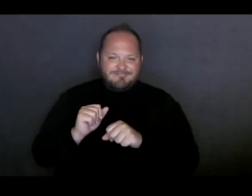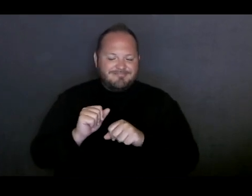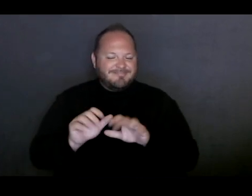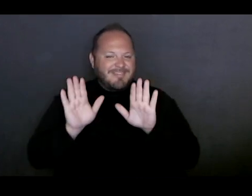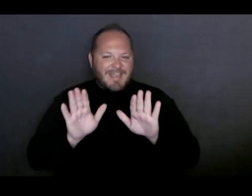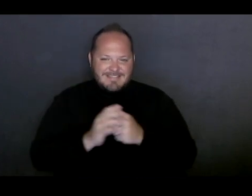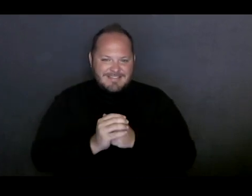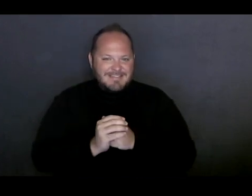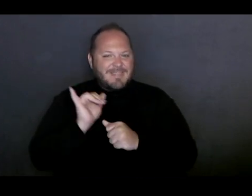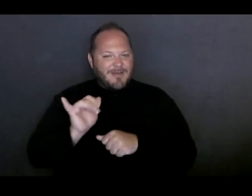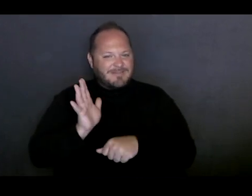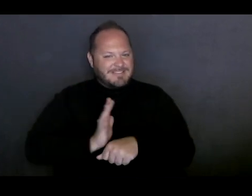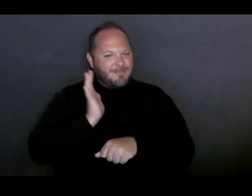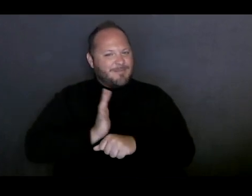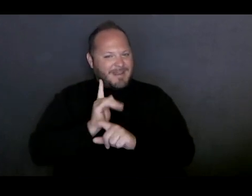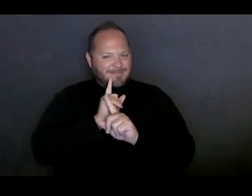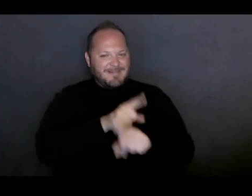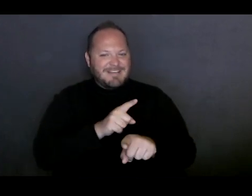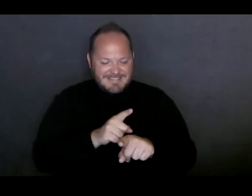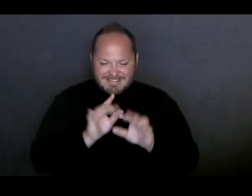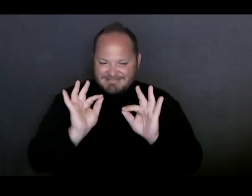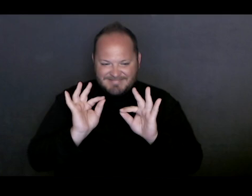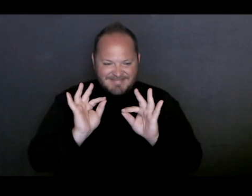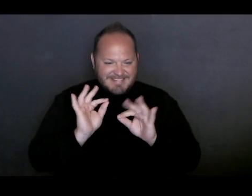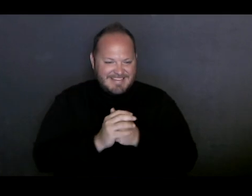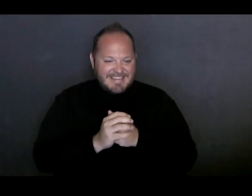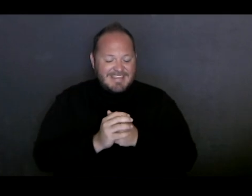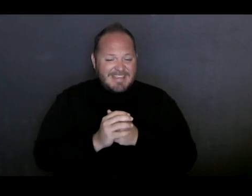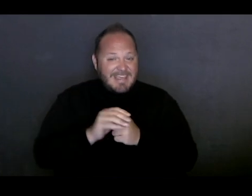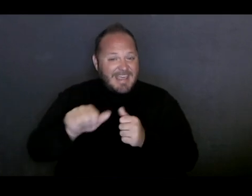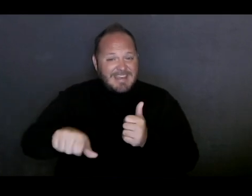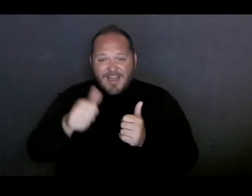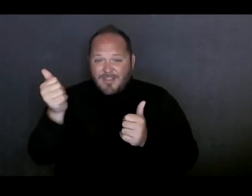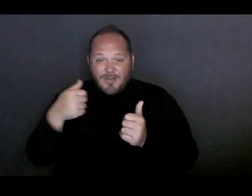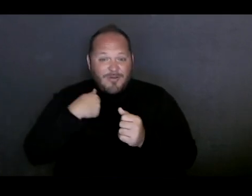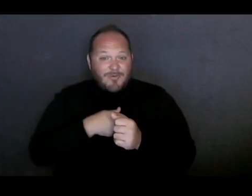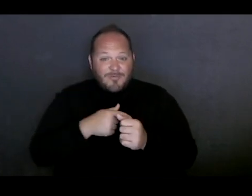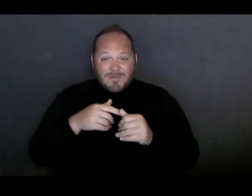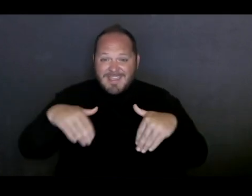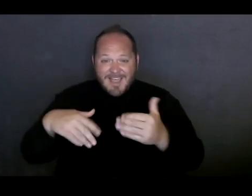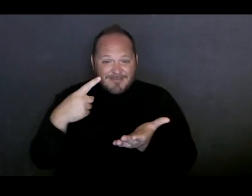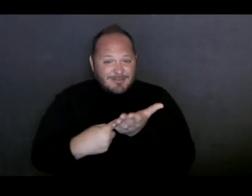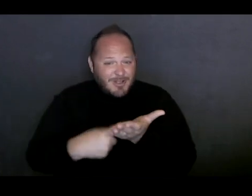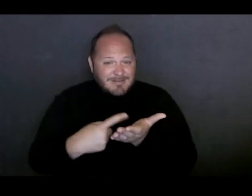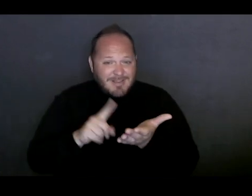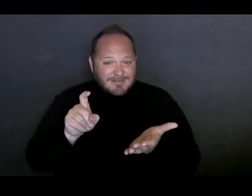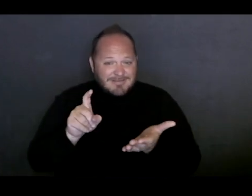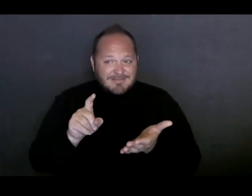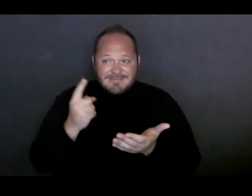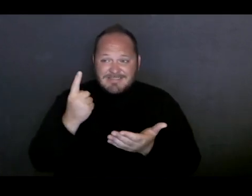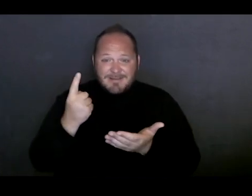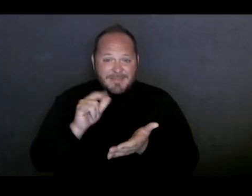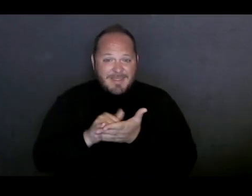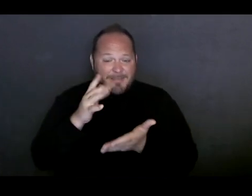and I think well was it. Is there any other thing that we didn't talk about or that might have occurred to you during the course of the